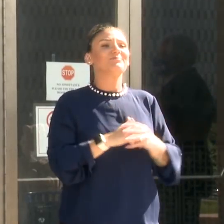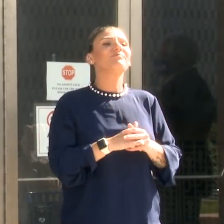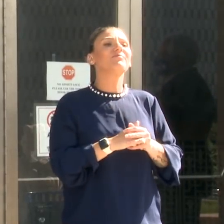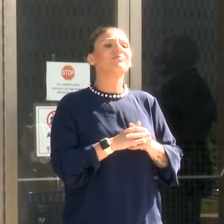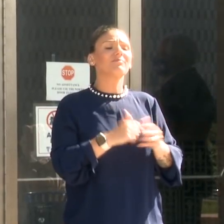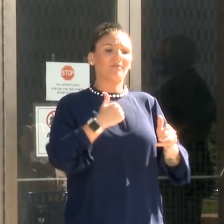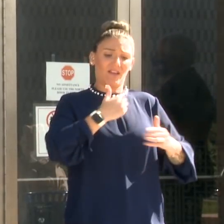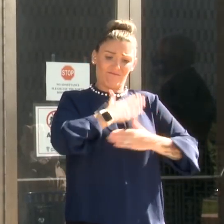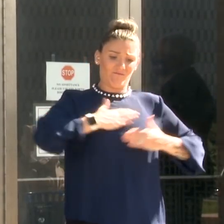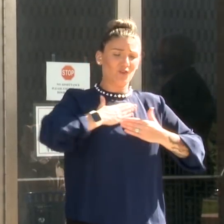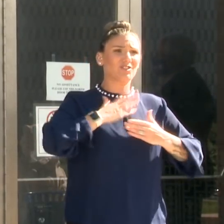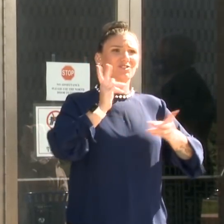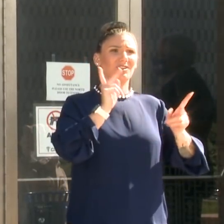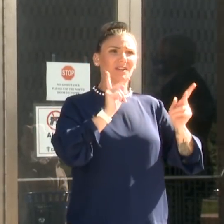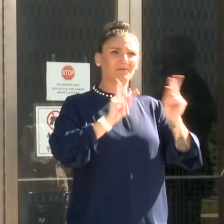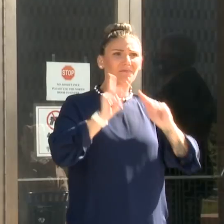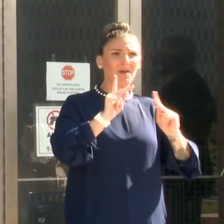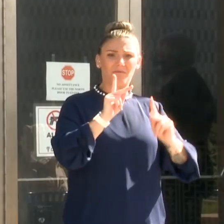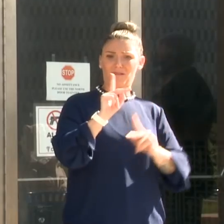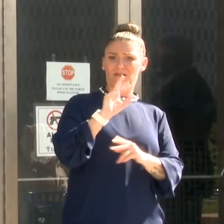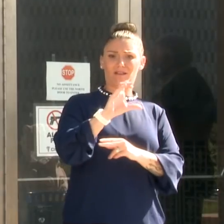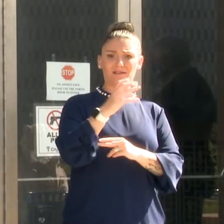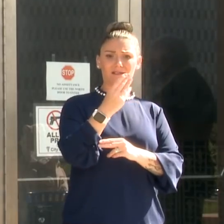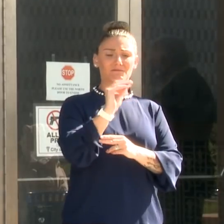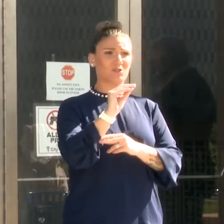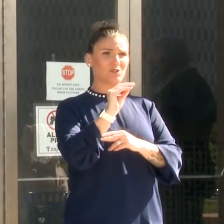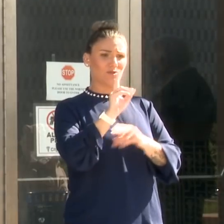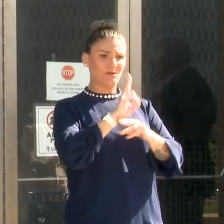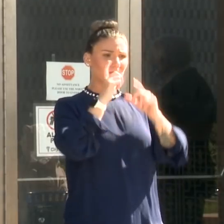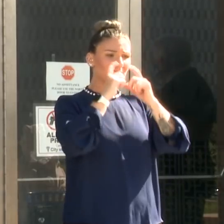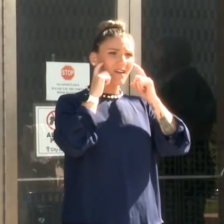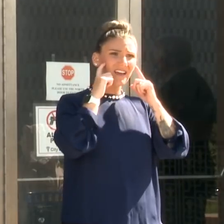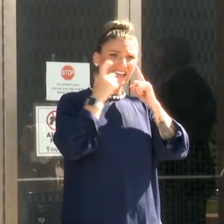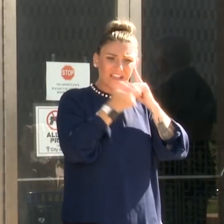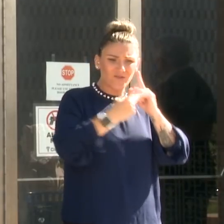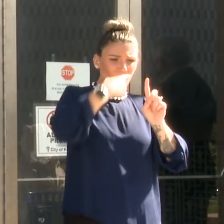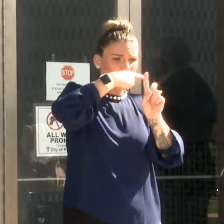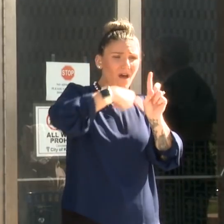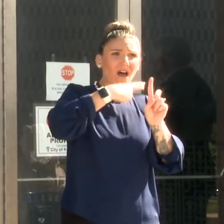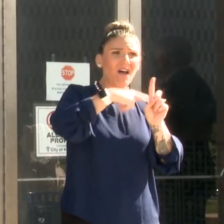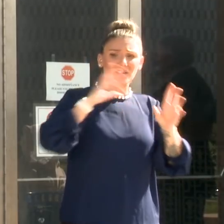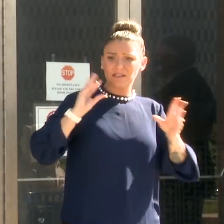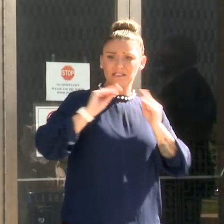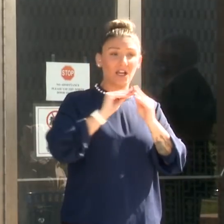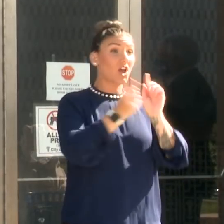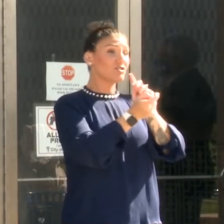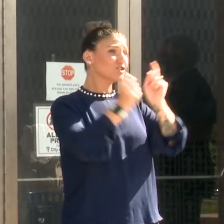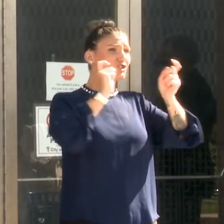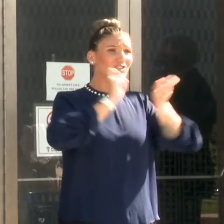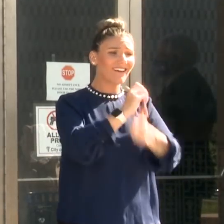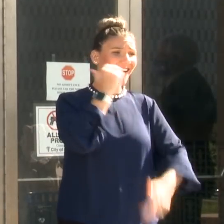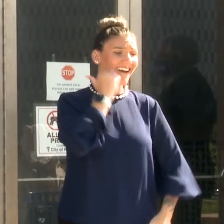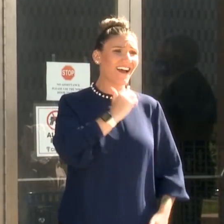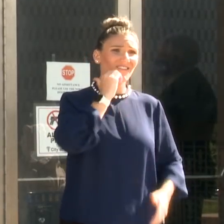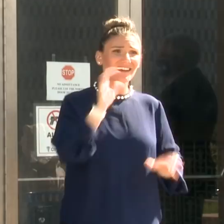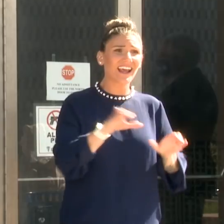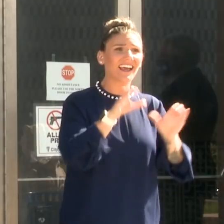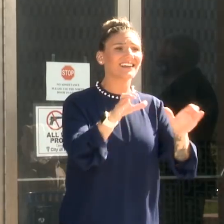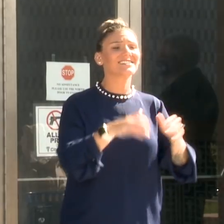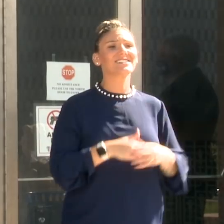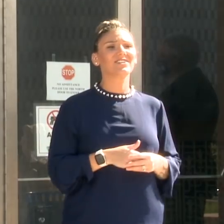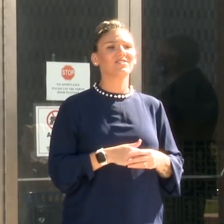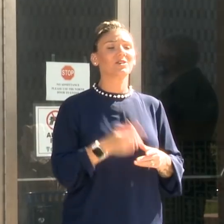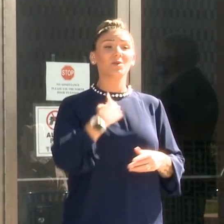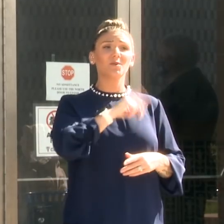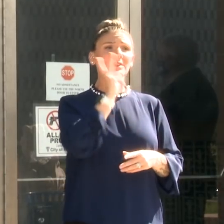I've appreciated the people of Kansas City who, in a course of very few months, have changed everyday activity. I think that we